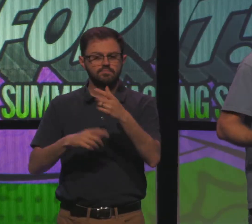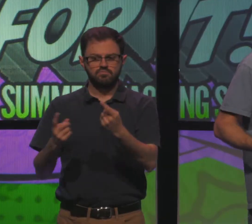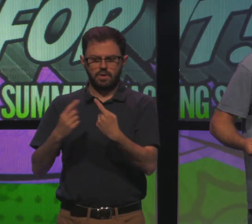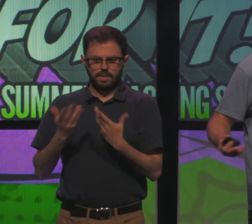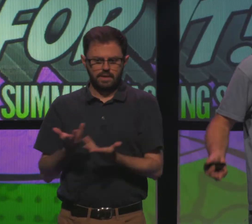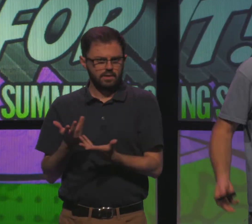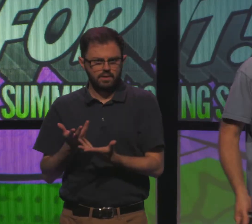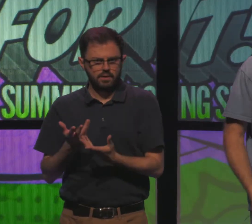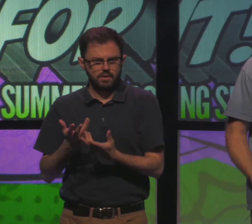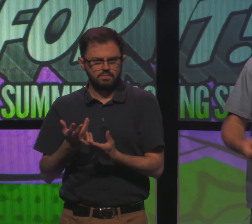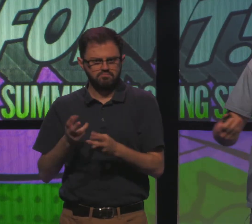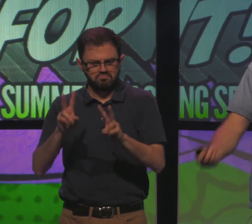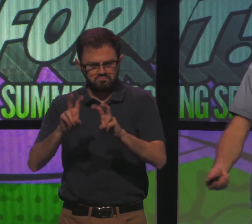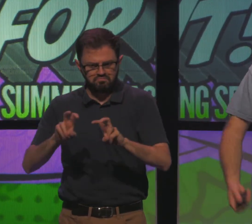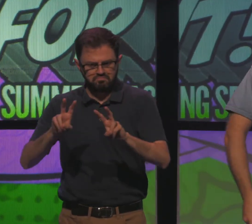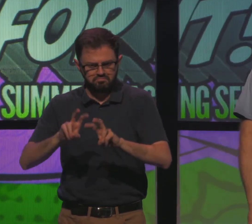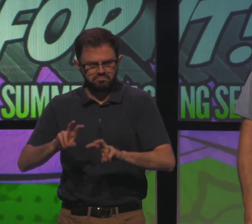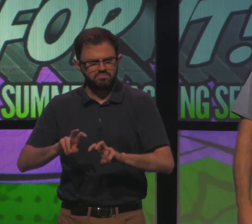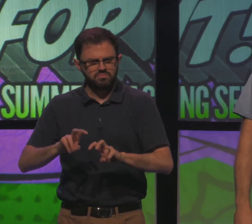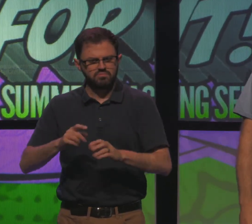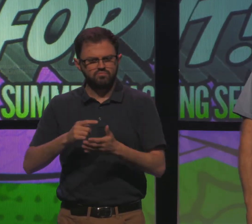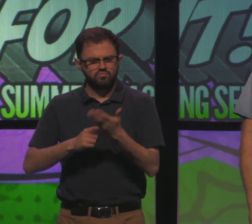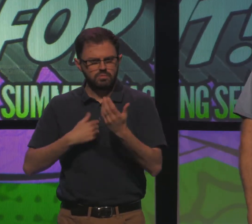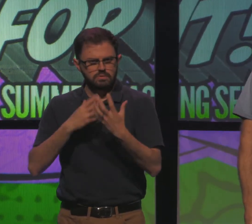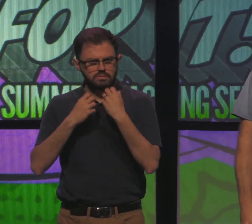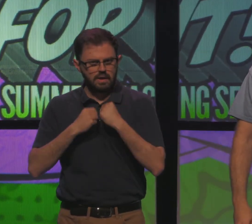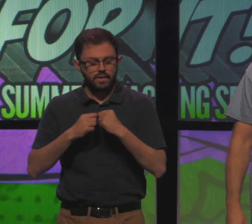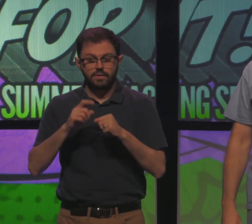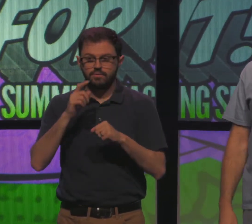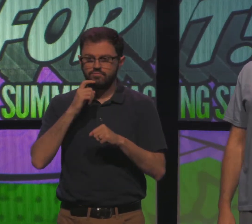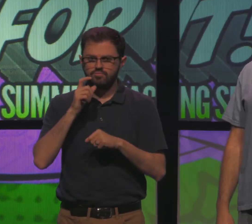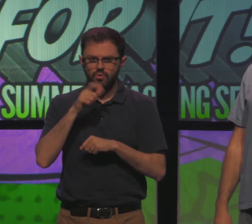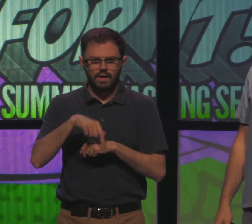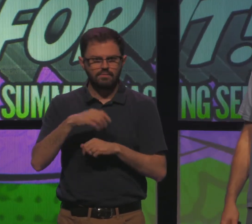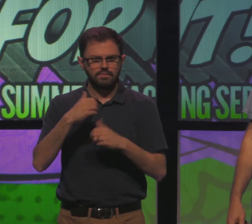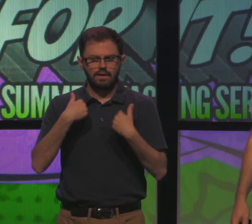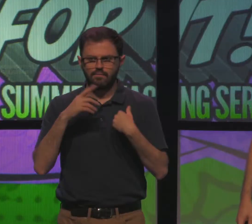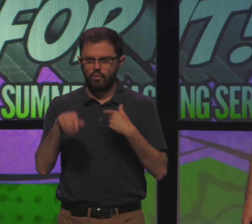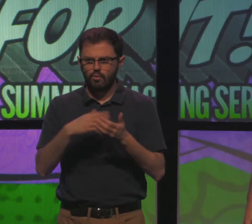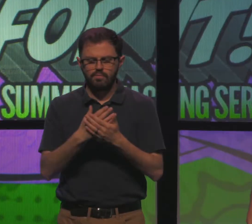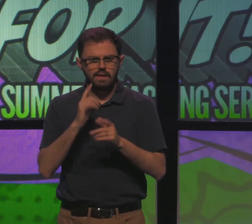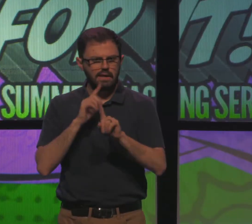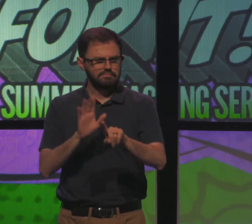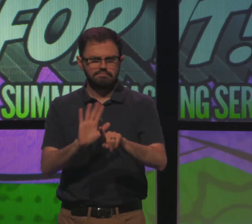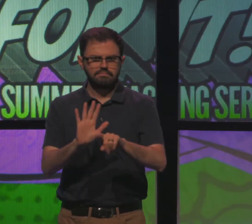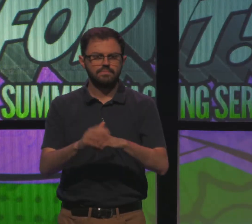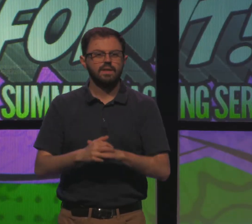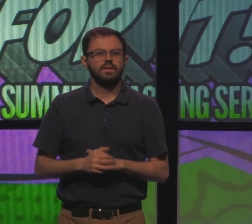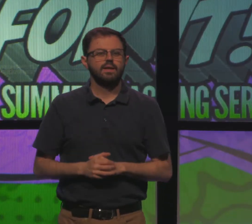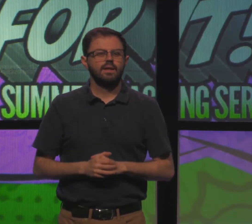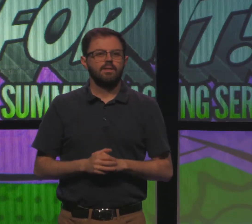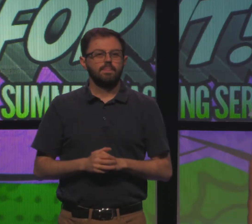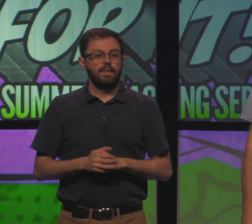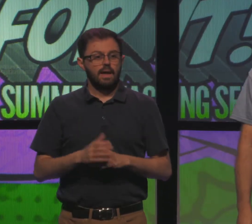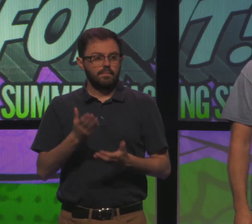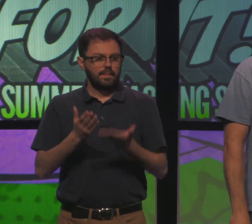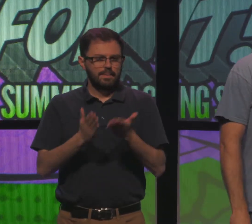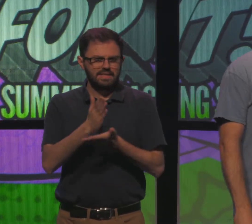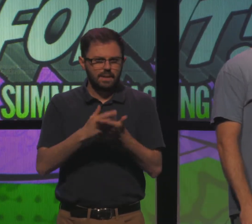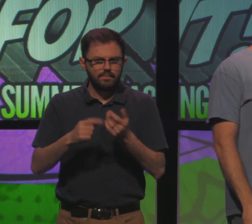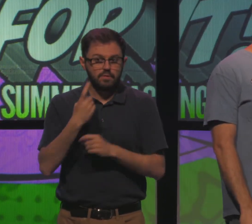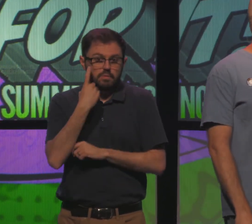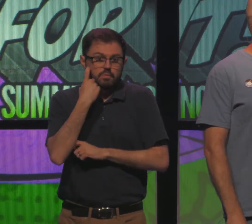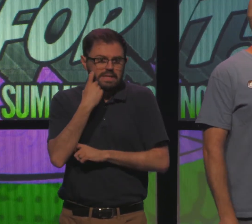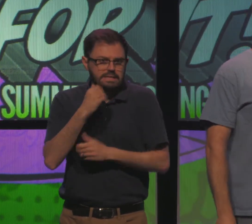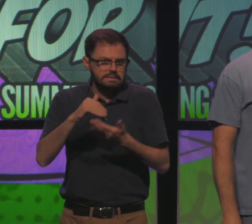all the answers. Heavens know. And for those of you that maybe you've kind of recently said, I'm going to follow the peacemaking